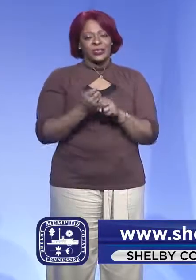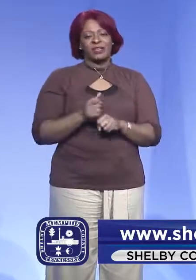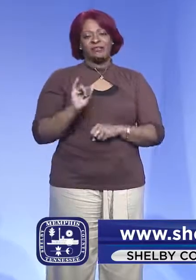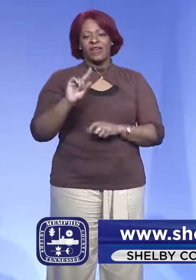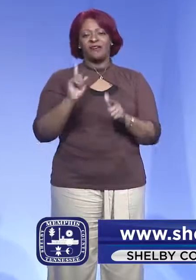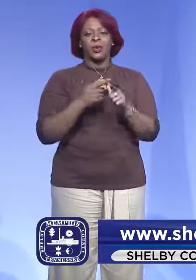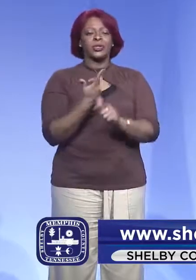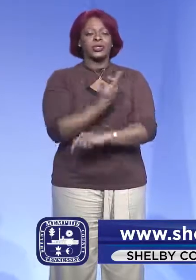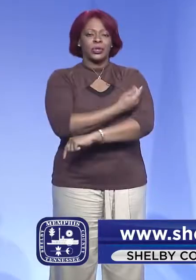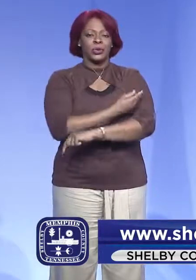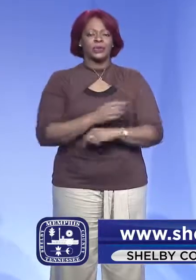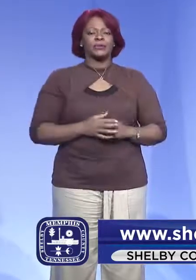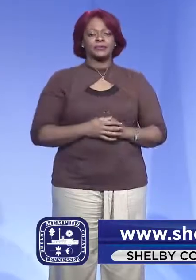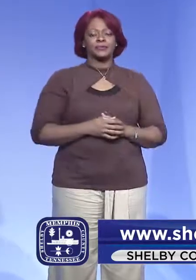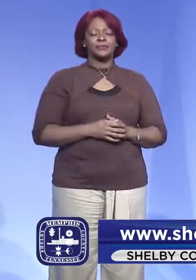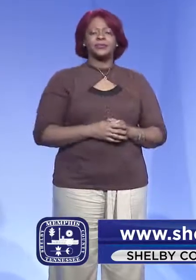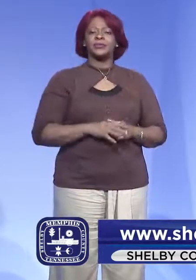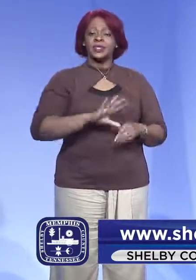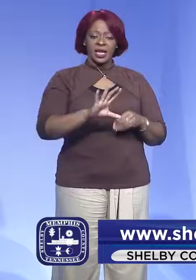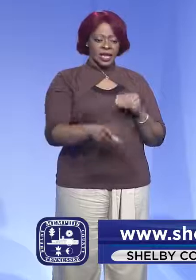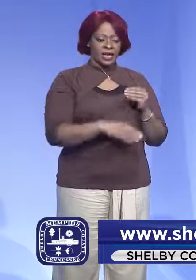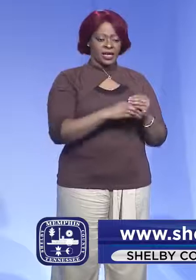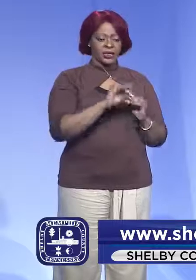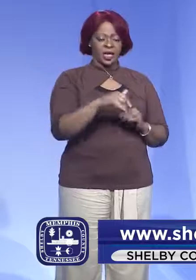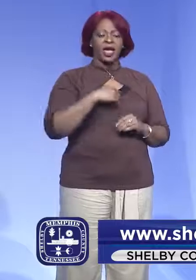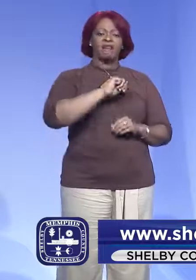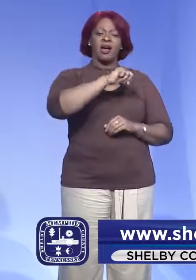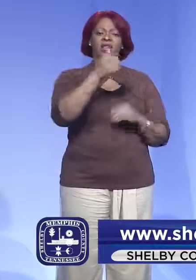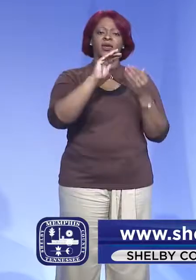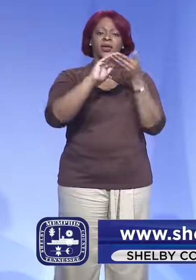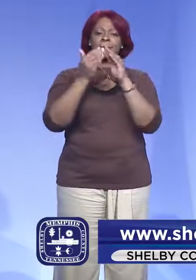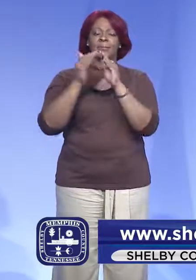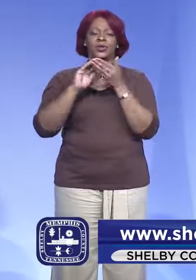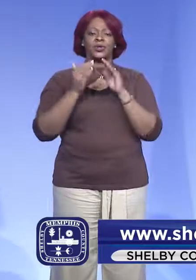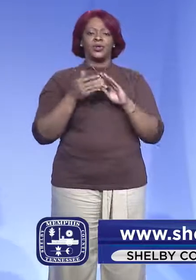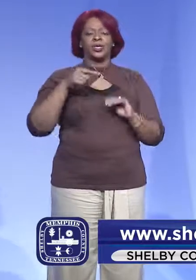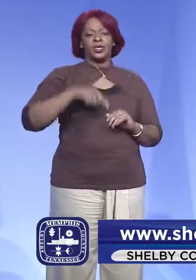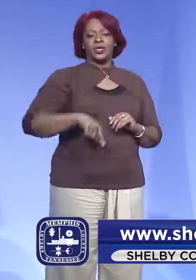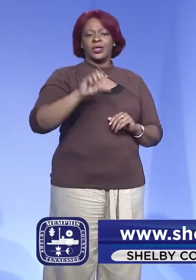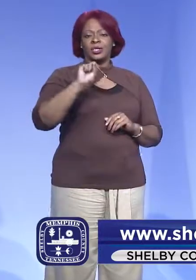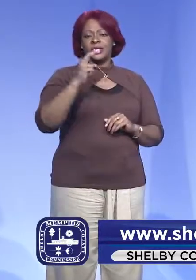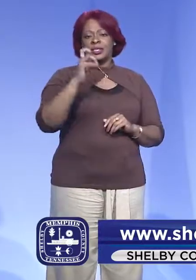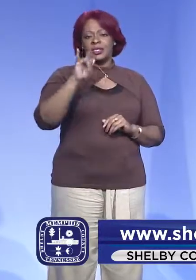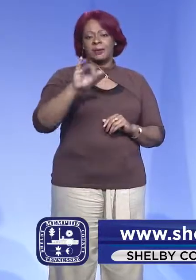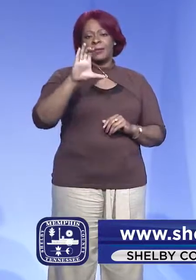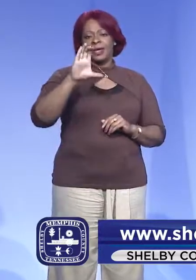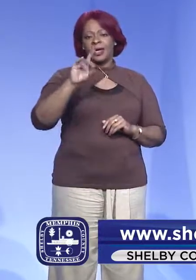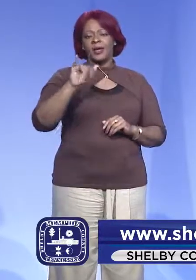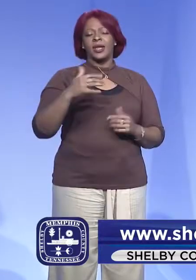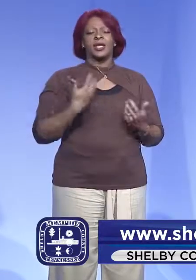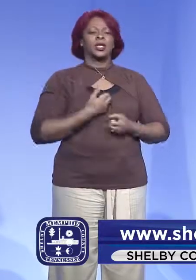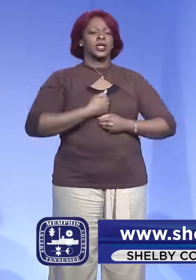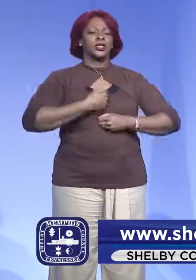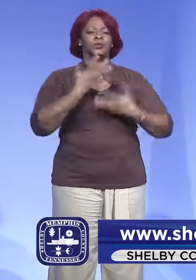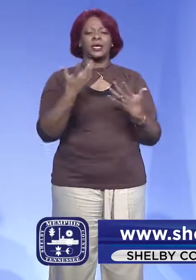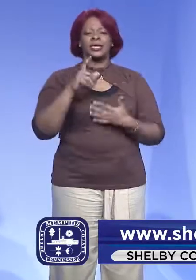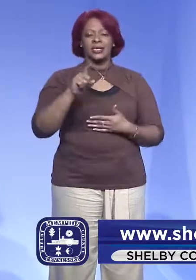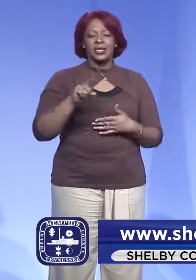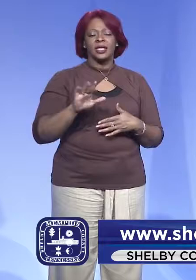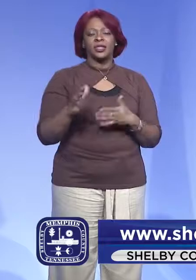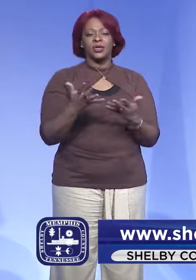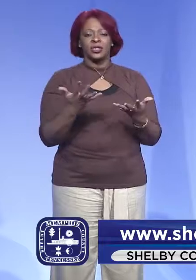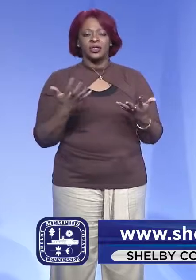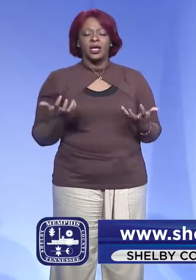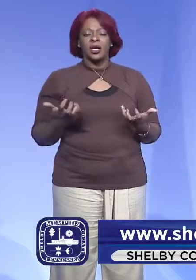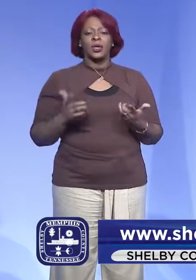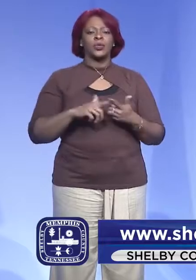first dose. In addition to that, there are other communities in Shelby County that have expressed the need, the desire